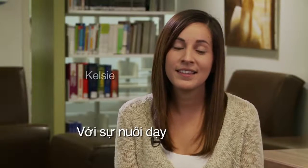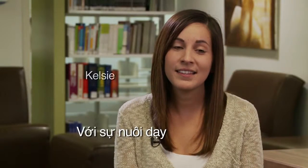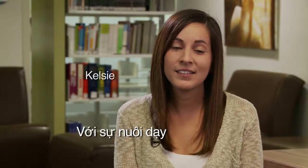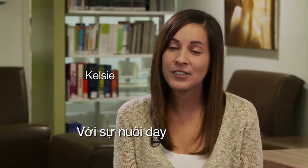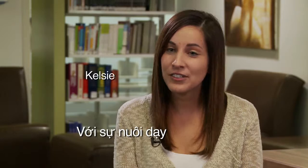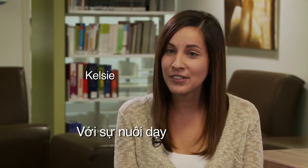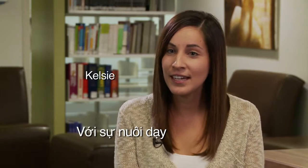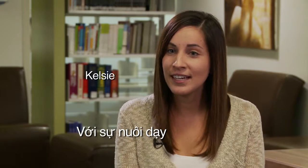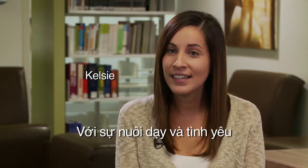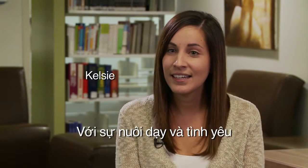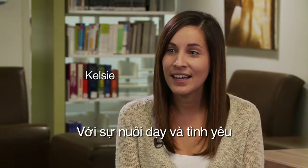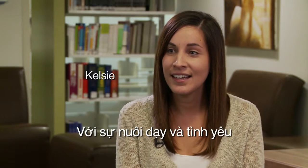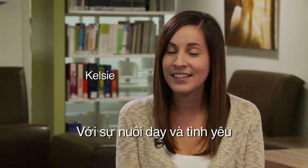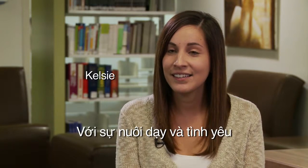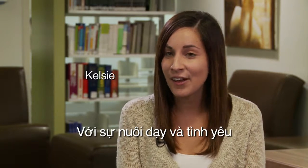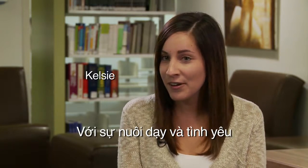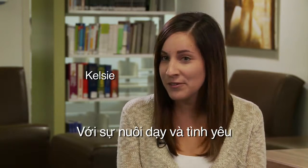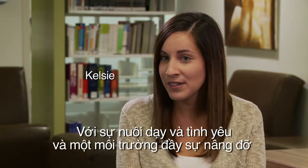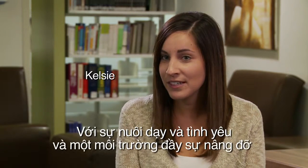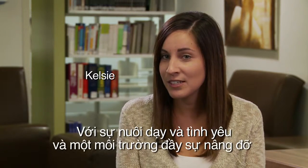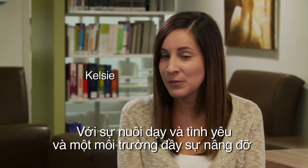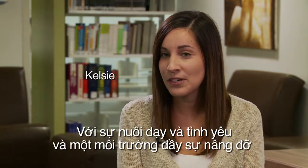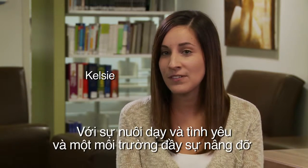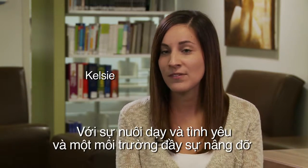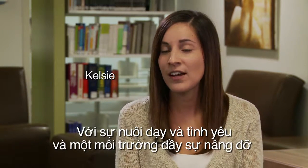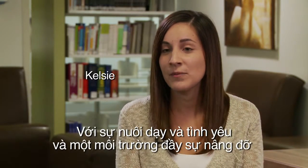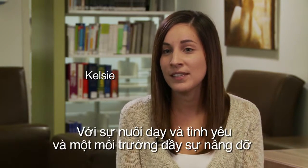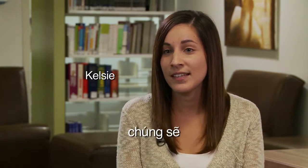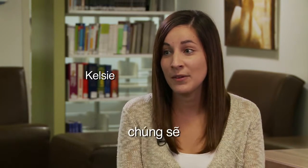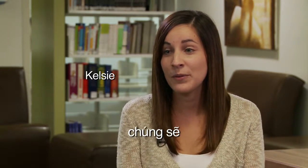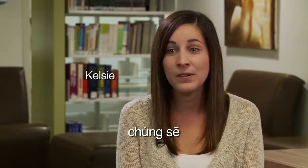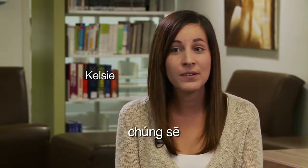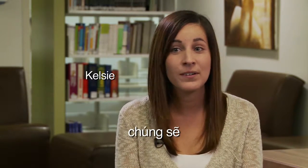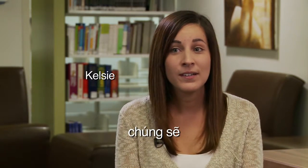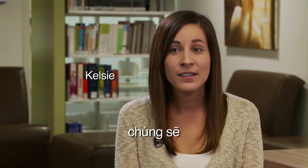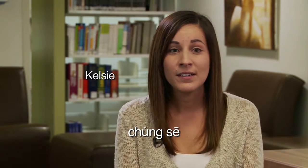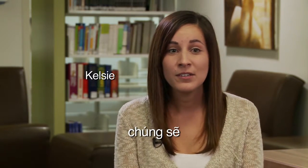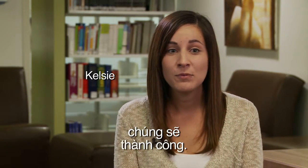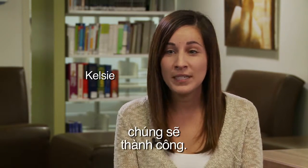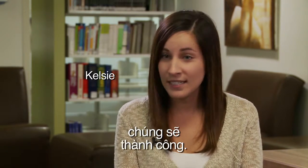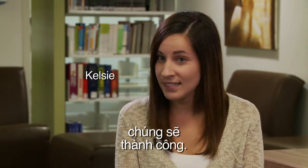With nurturing and love and a supportive environment, they will be successful.